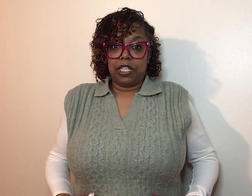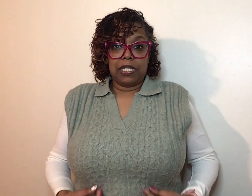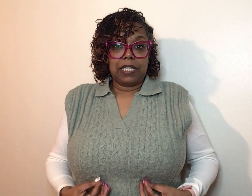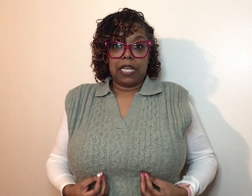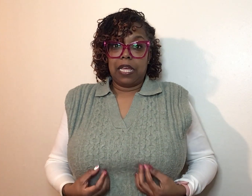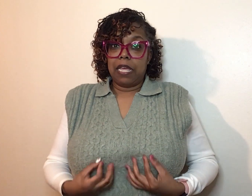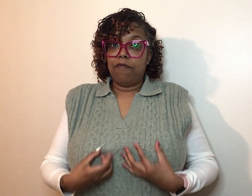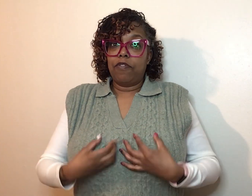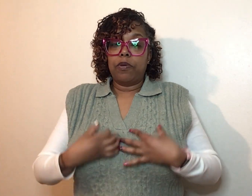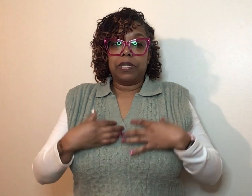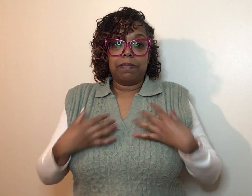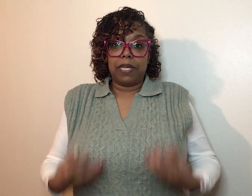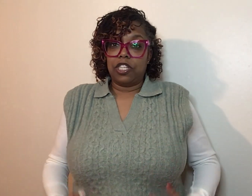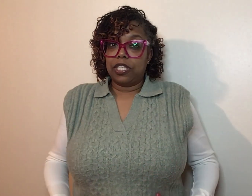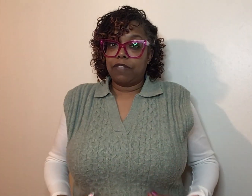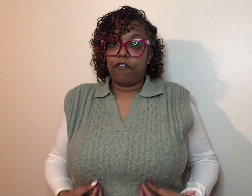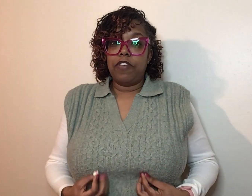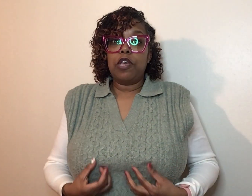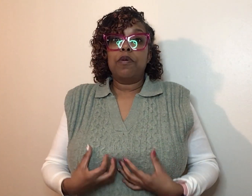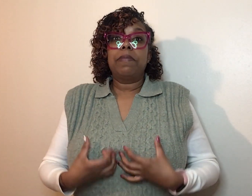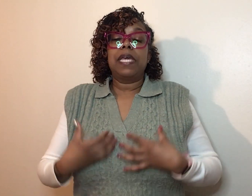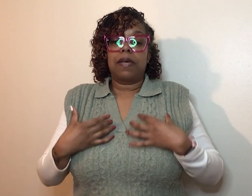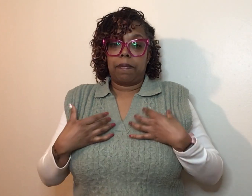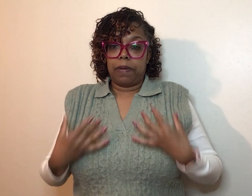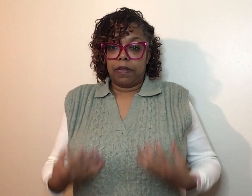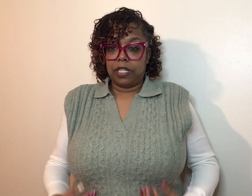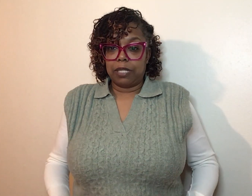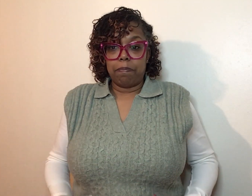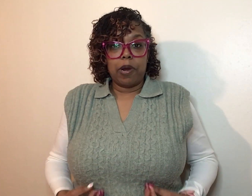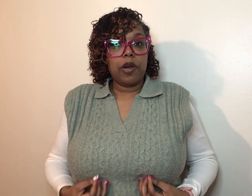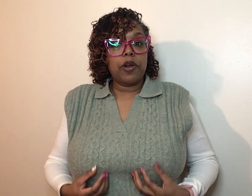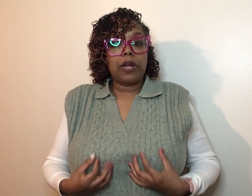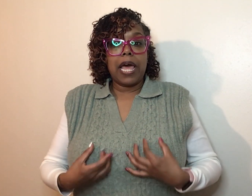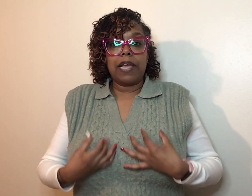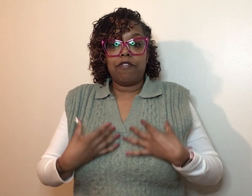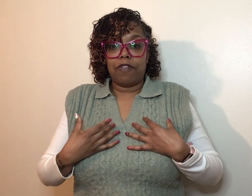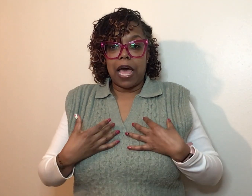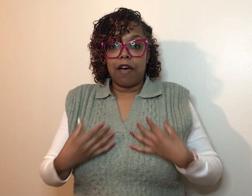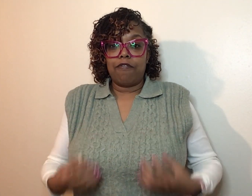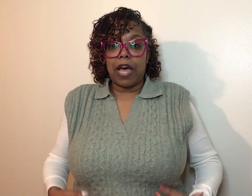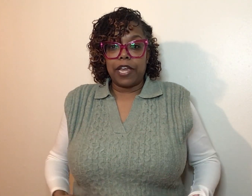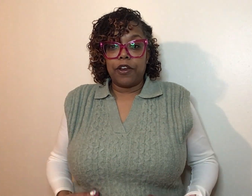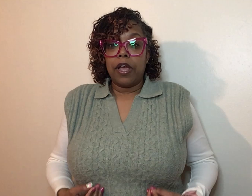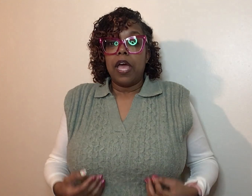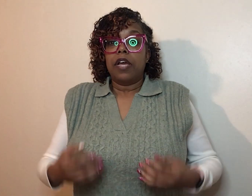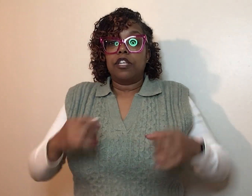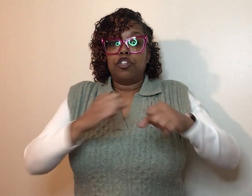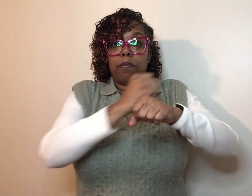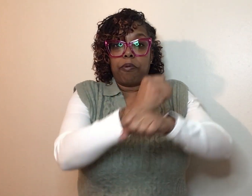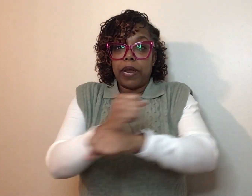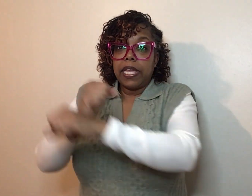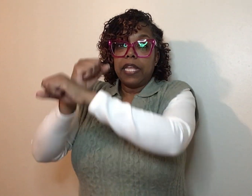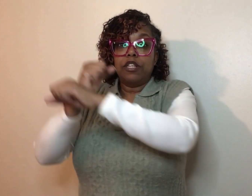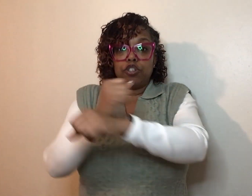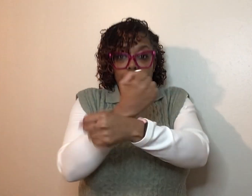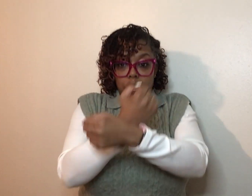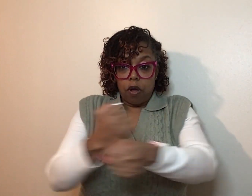just influence me, just fill me up, just burn like a fire. Because you're breaking the